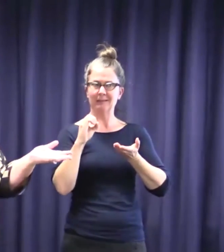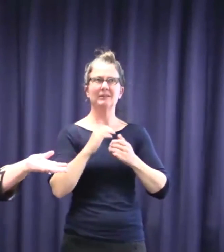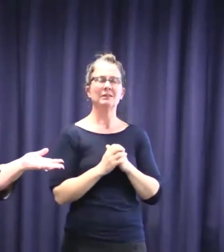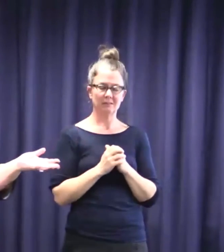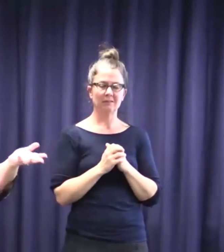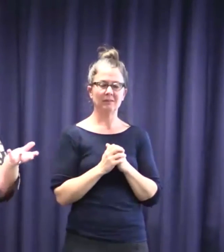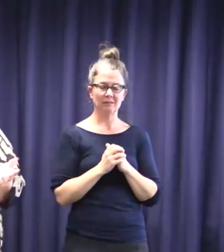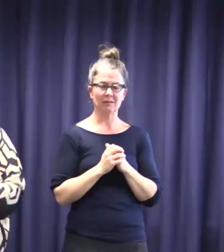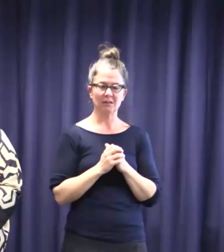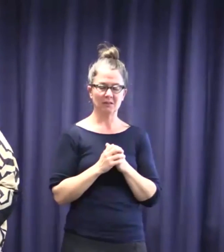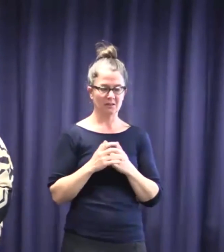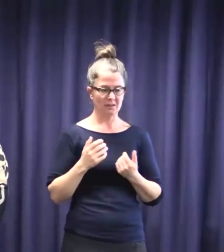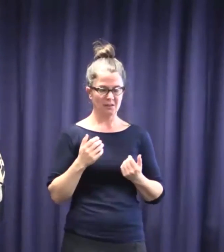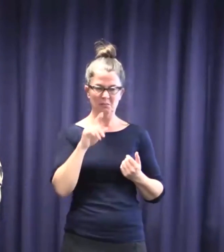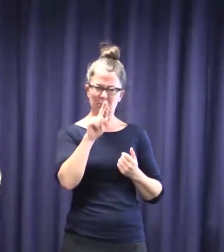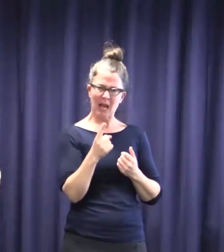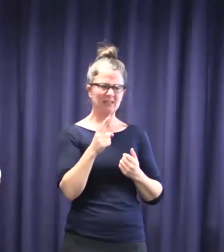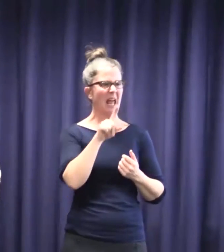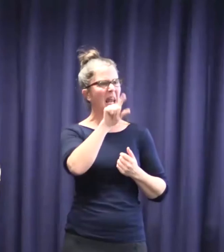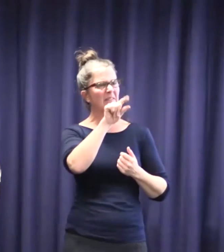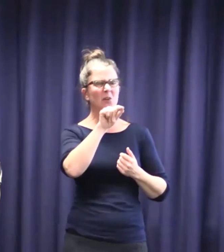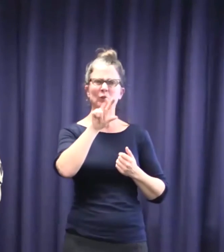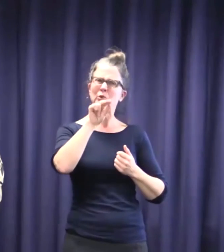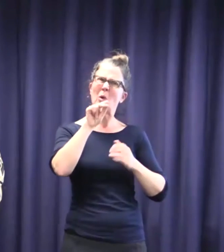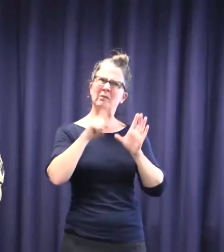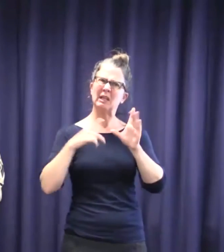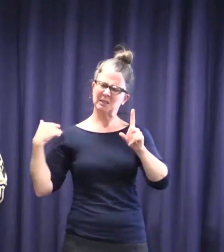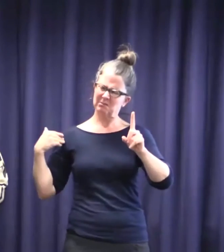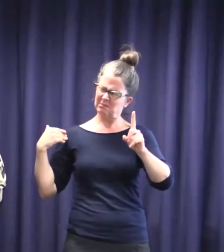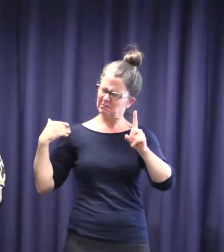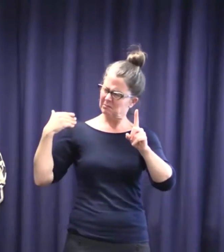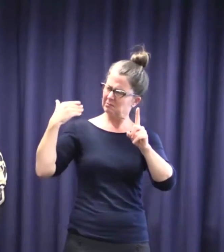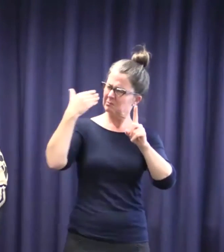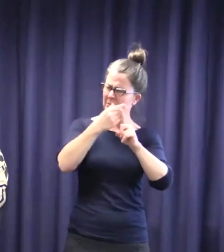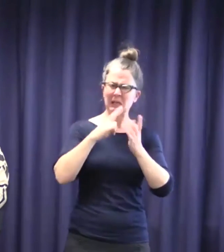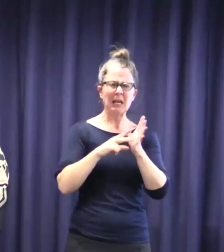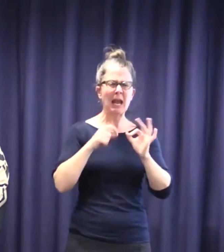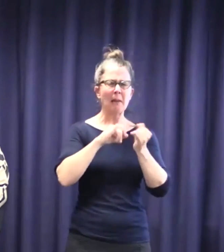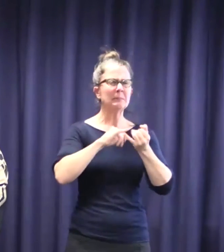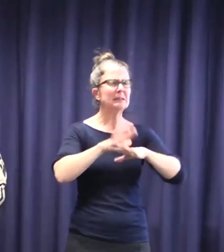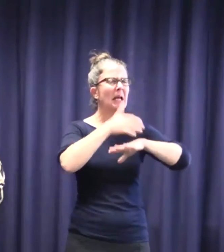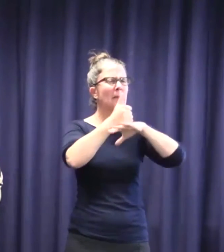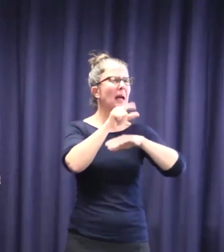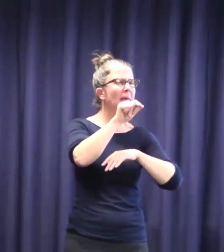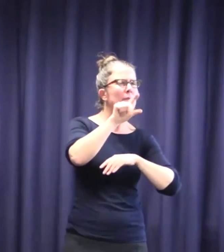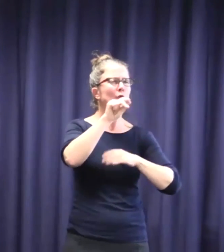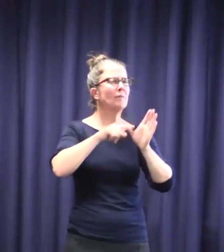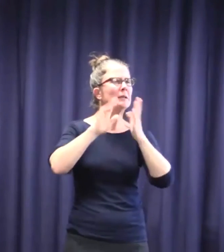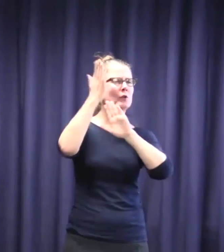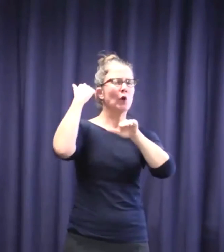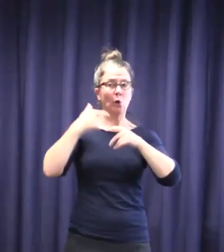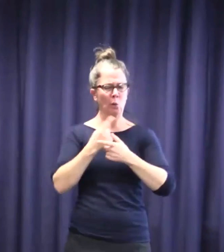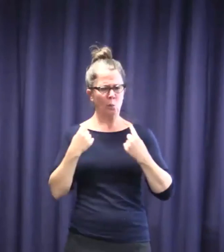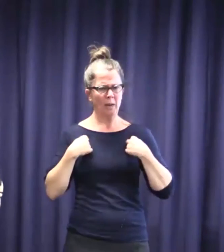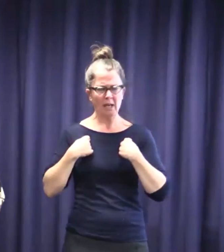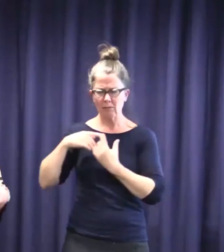or 12 years, however long NABS has been in existence, we have very detailed